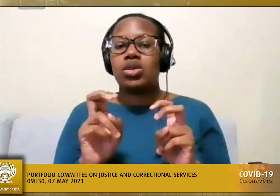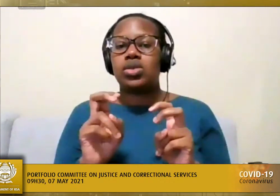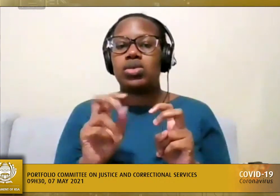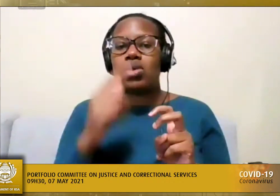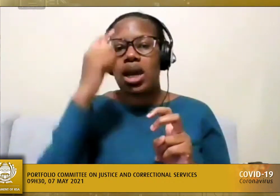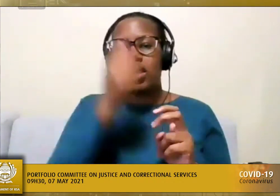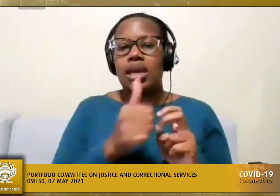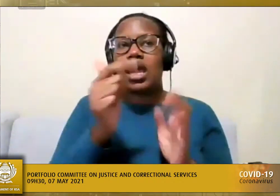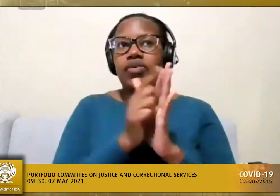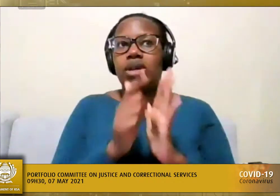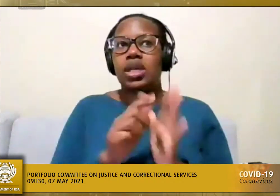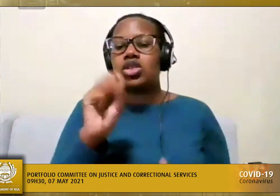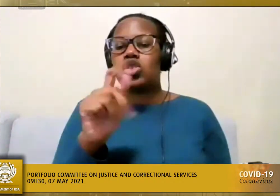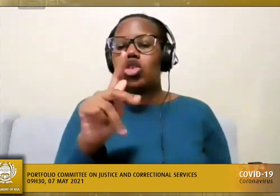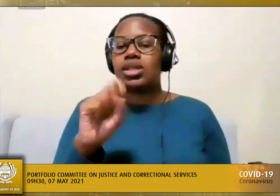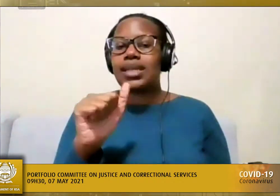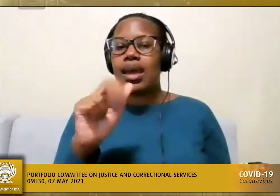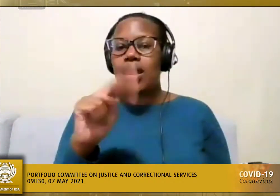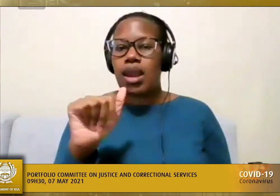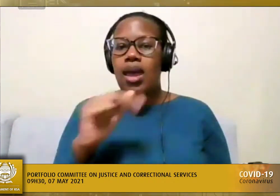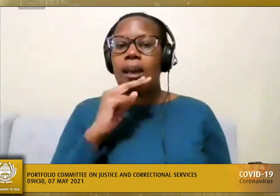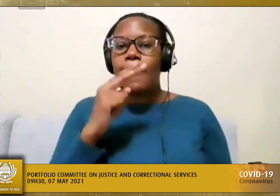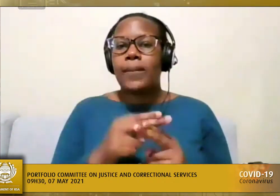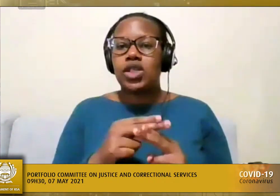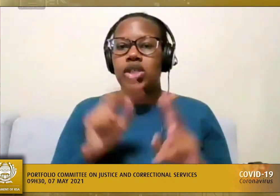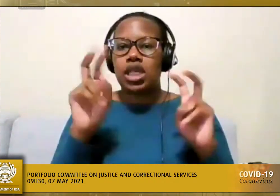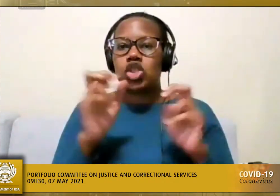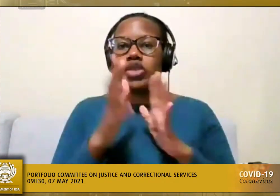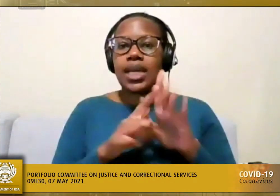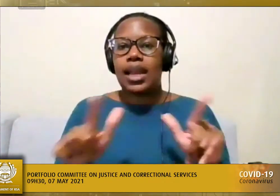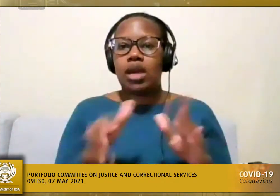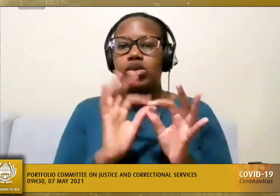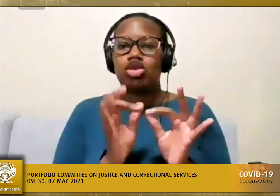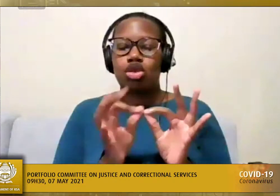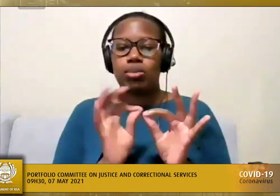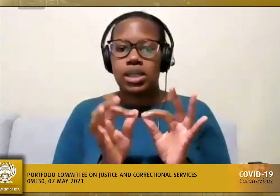Advocates cosana had mentioned that the issue of sign language interpretation